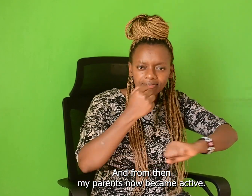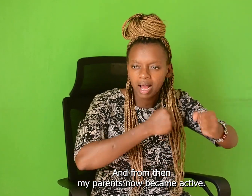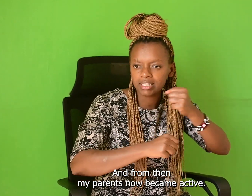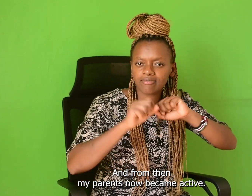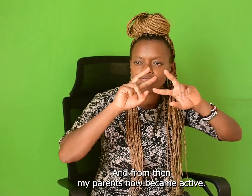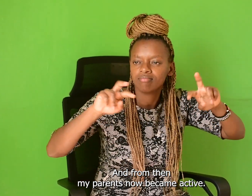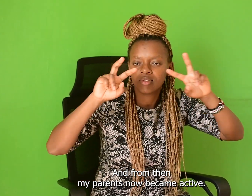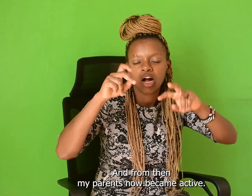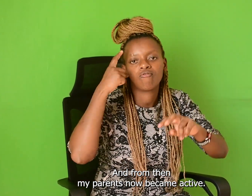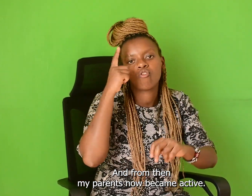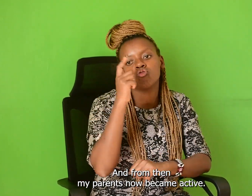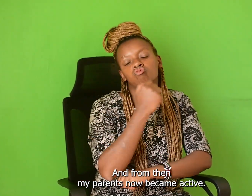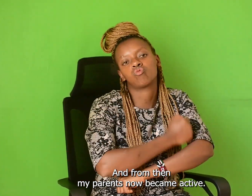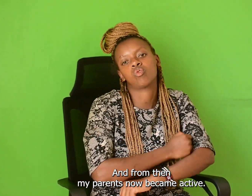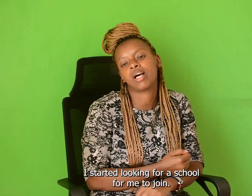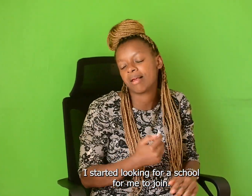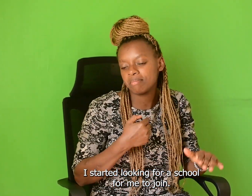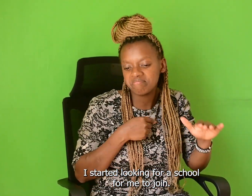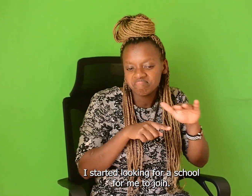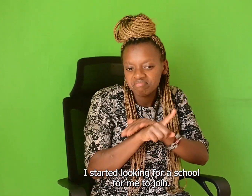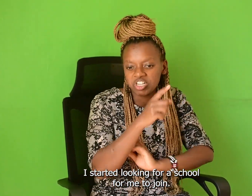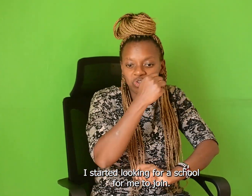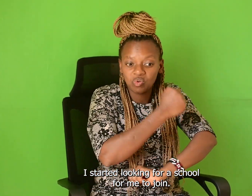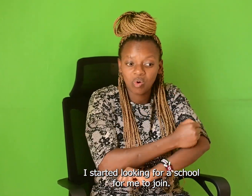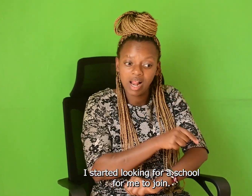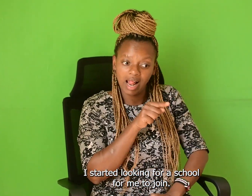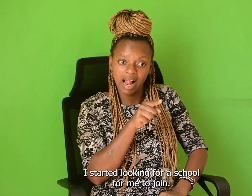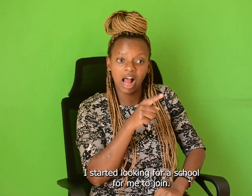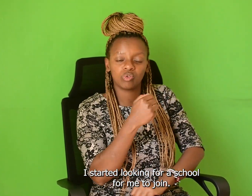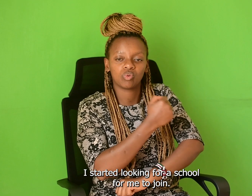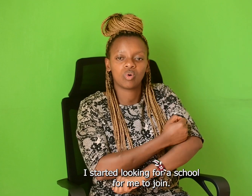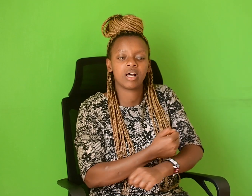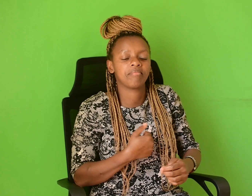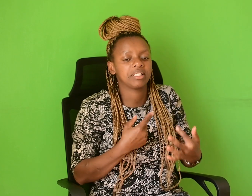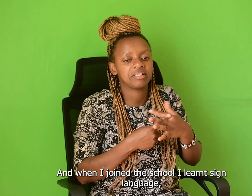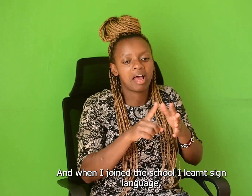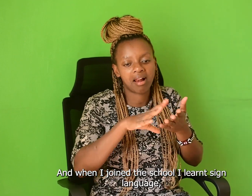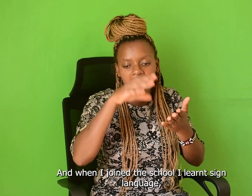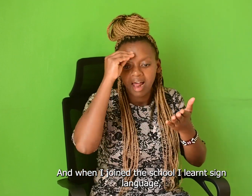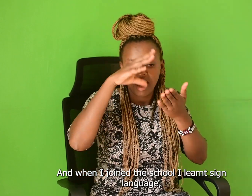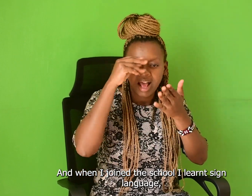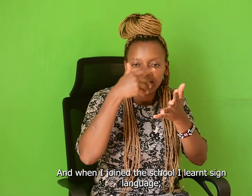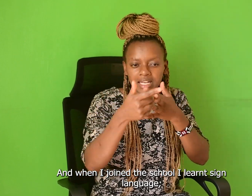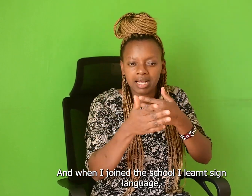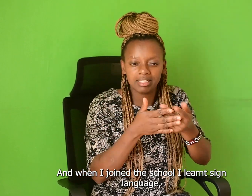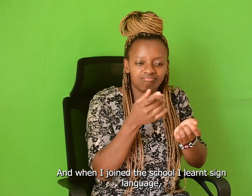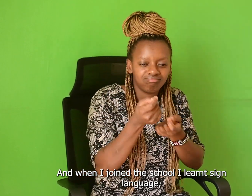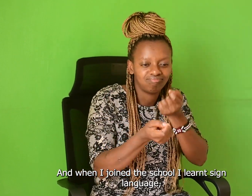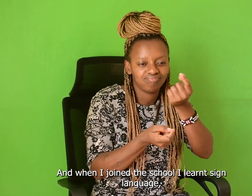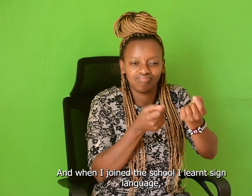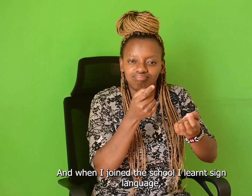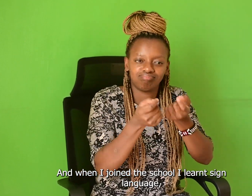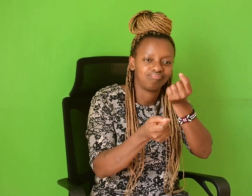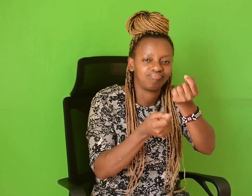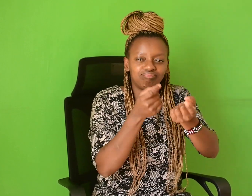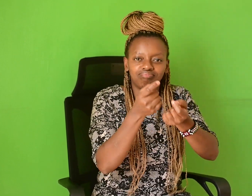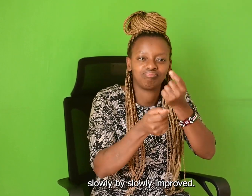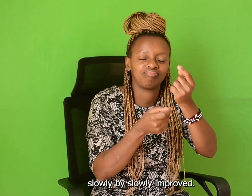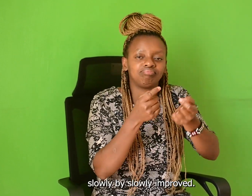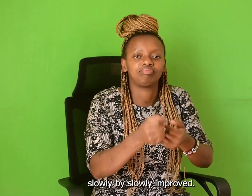my parents now became active and started looking for a school for me to join. And when I joined this school, I learned sign language. Slowly by